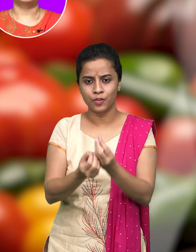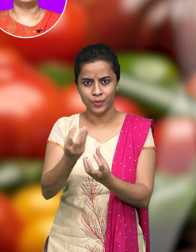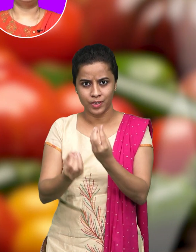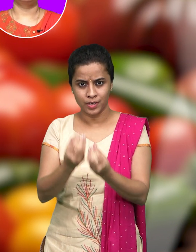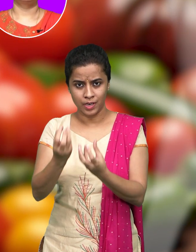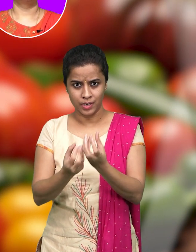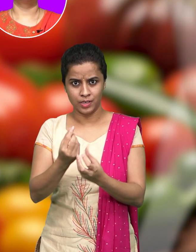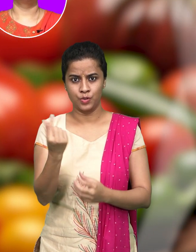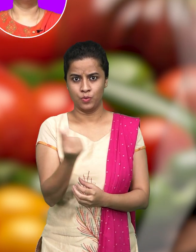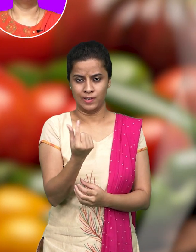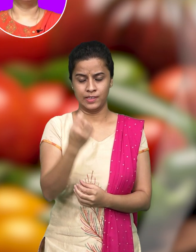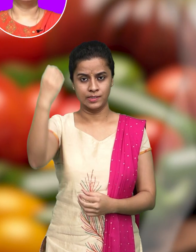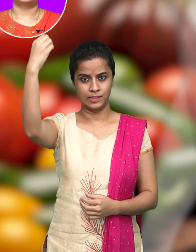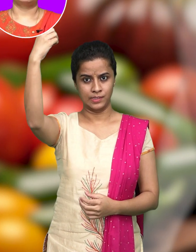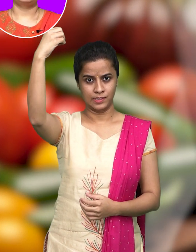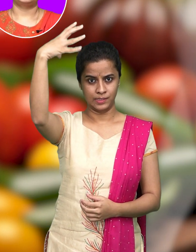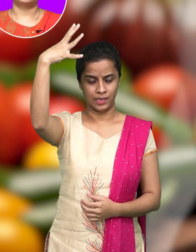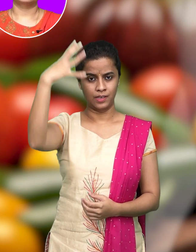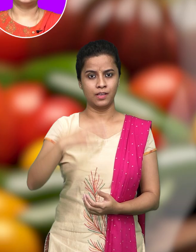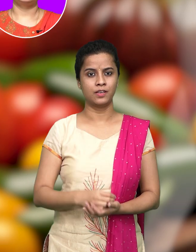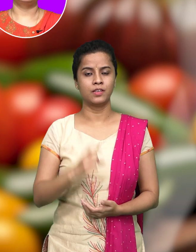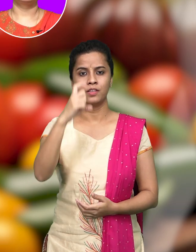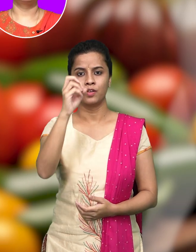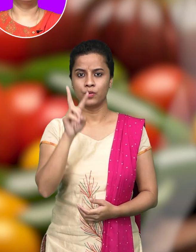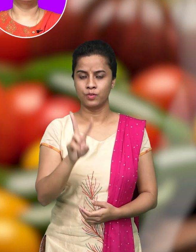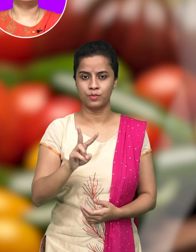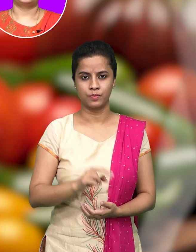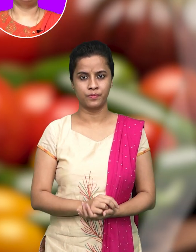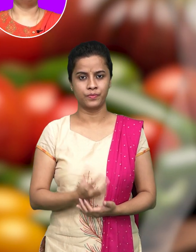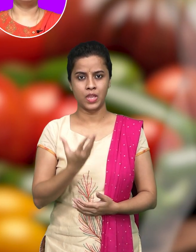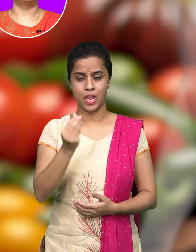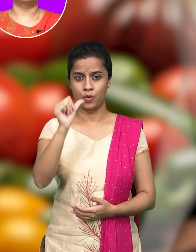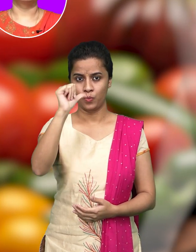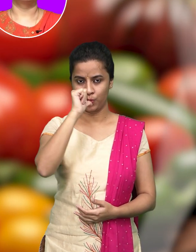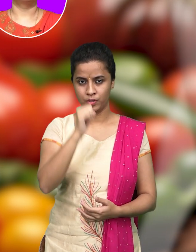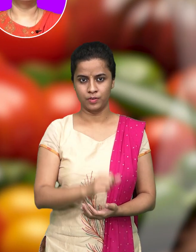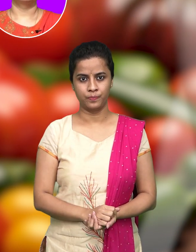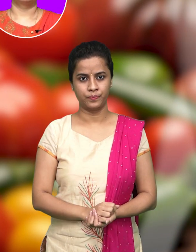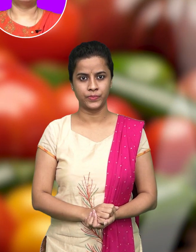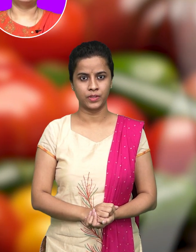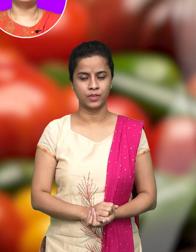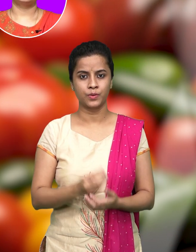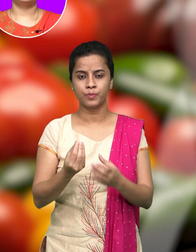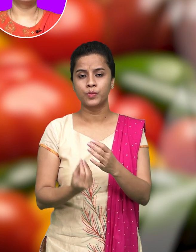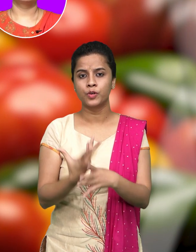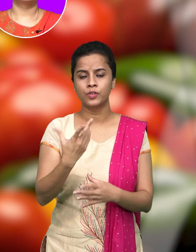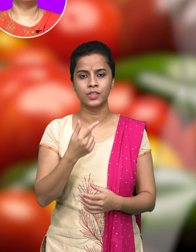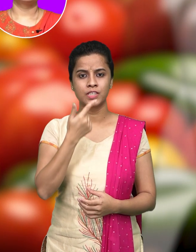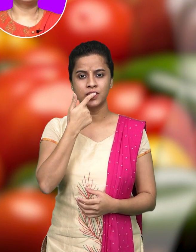utilizing sunlight, carbon dioxide, and water,